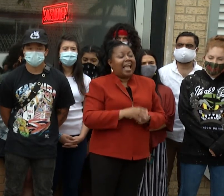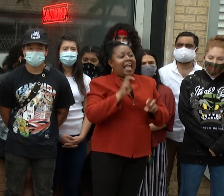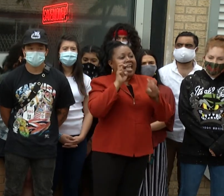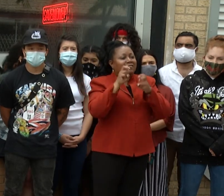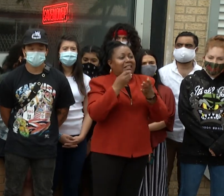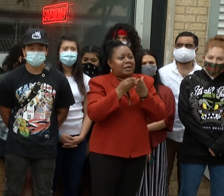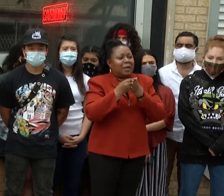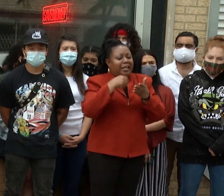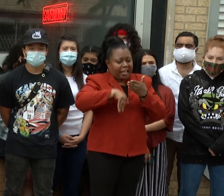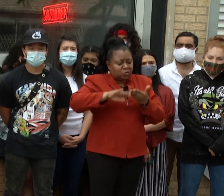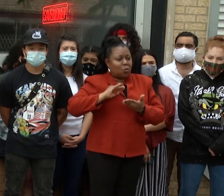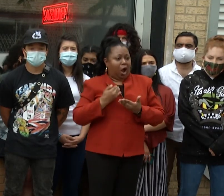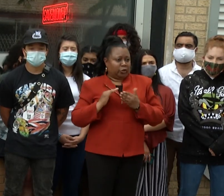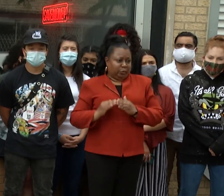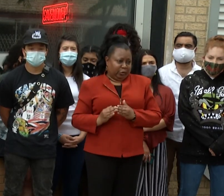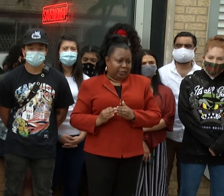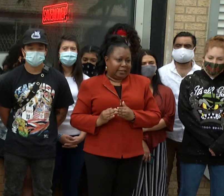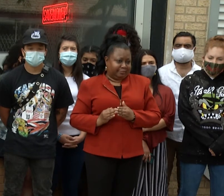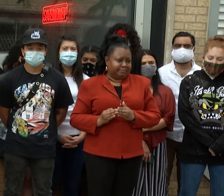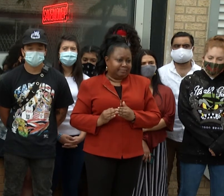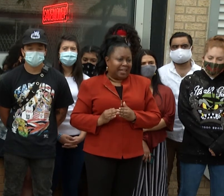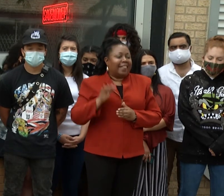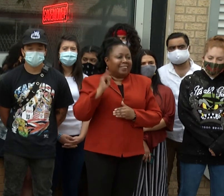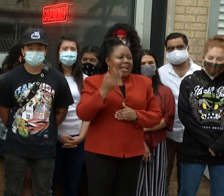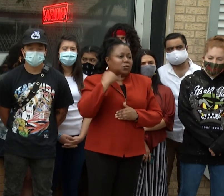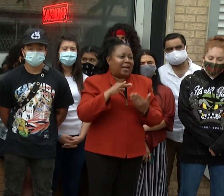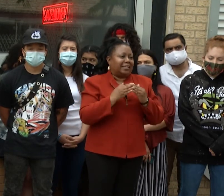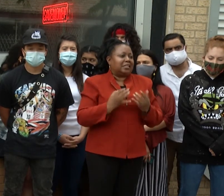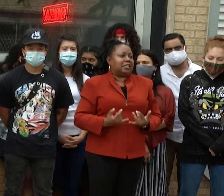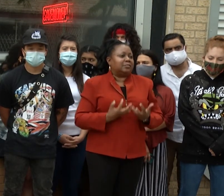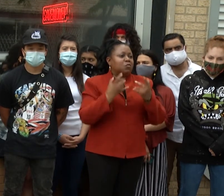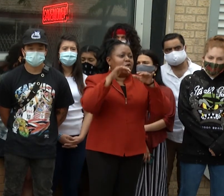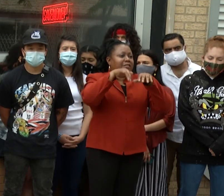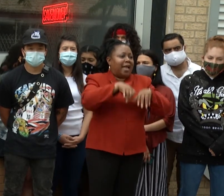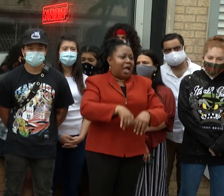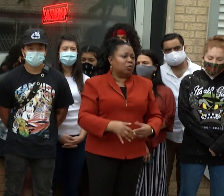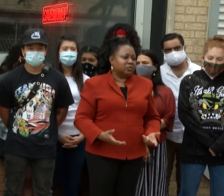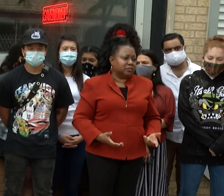Invest that money into the community. That's why the city's burning down.